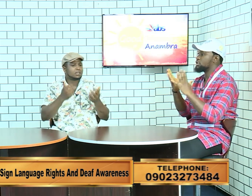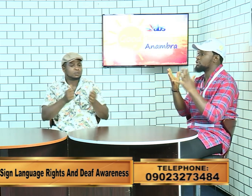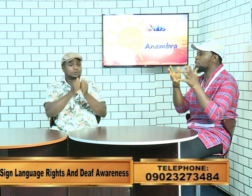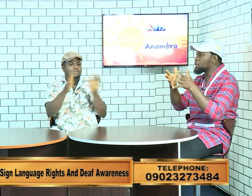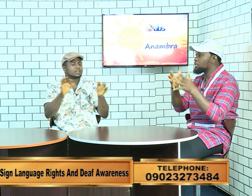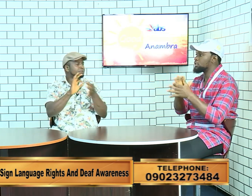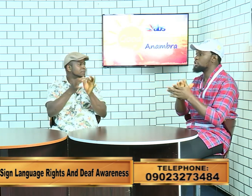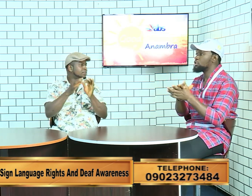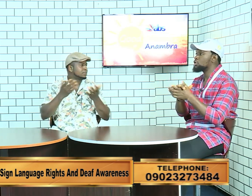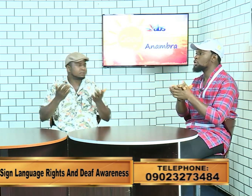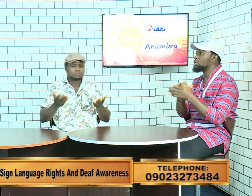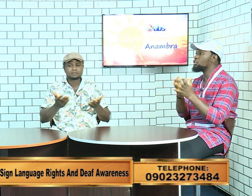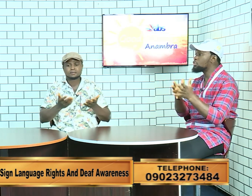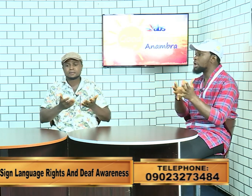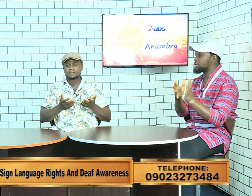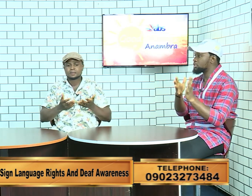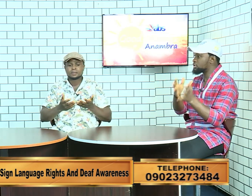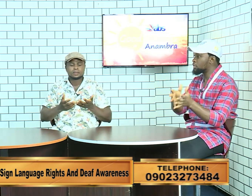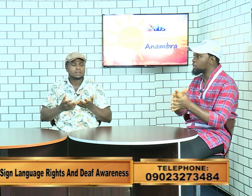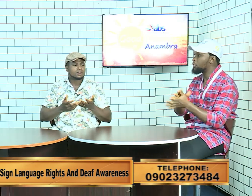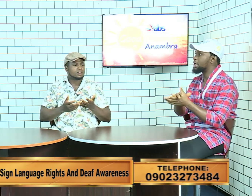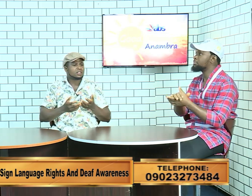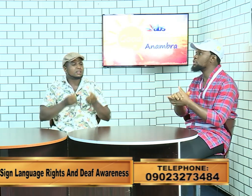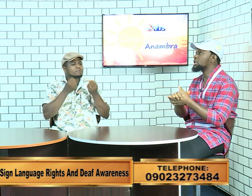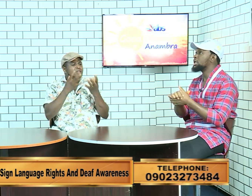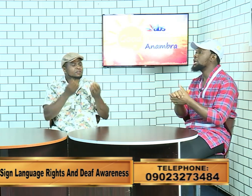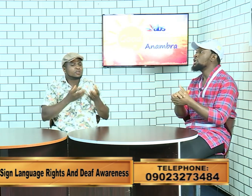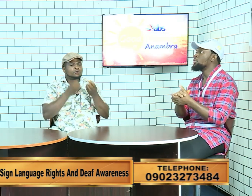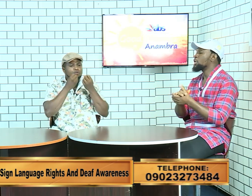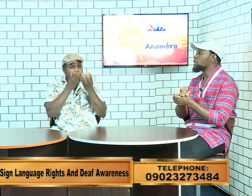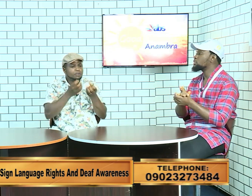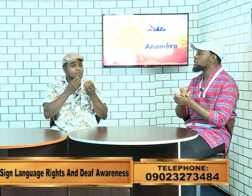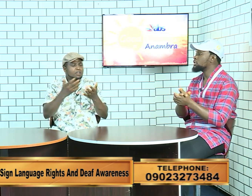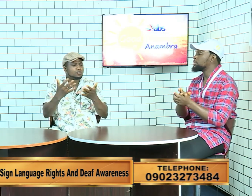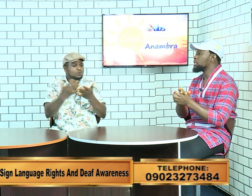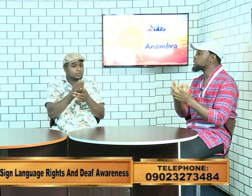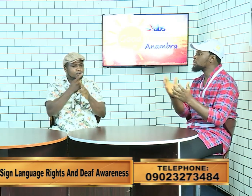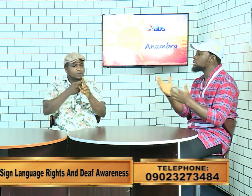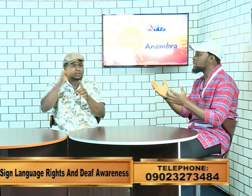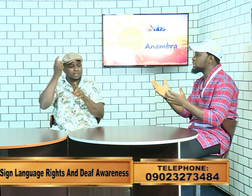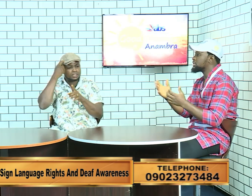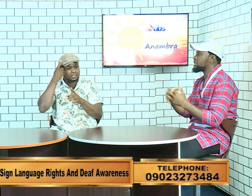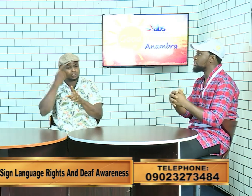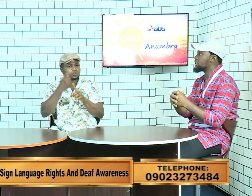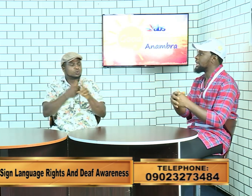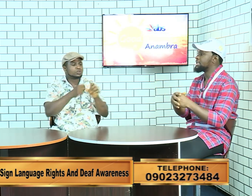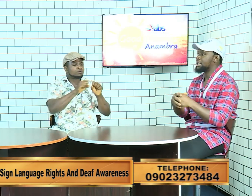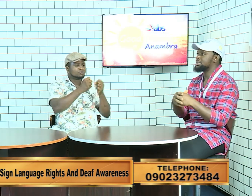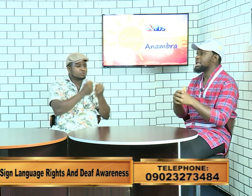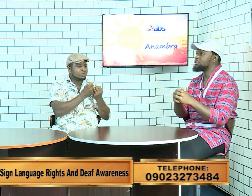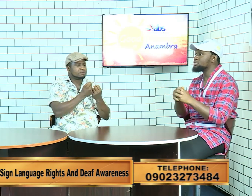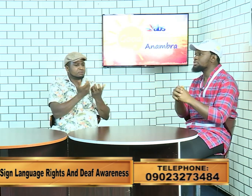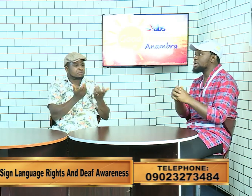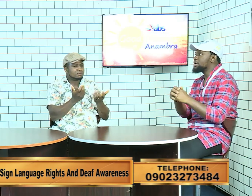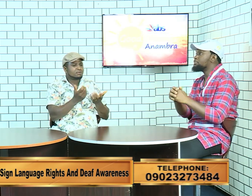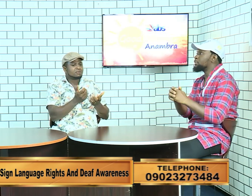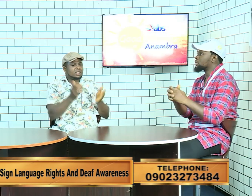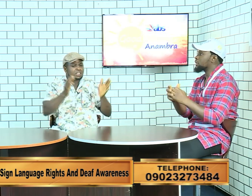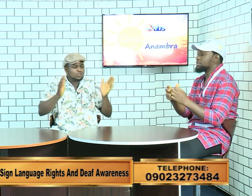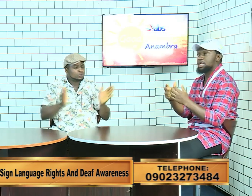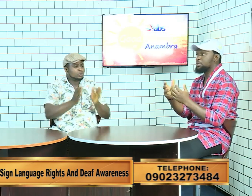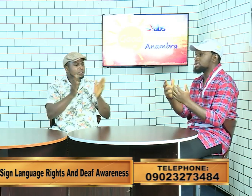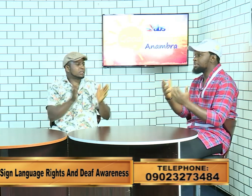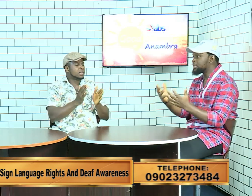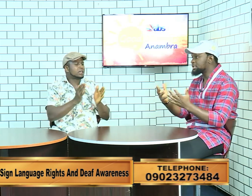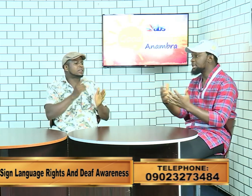what is going on, but they just only look at what is going on. And mostly when it comes to all these political things and all that, there's no provision